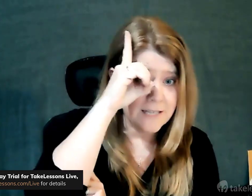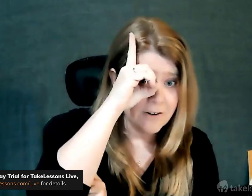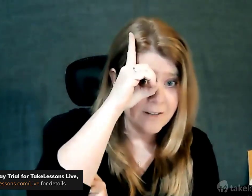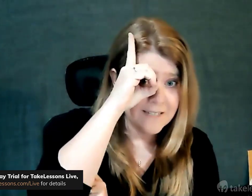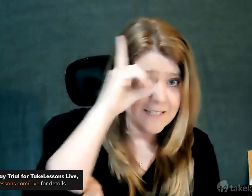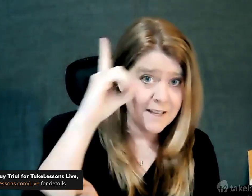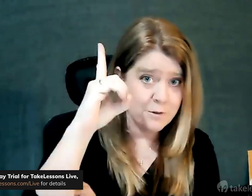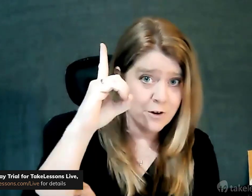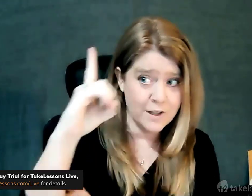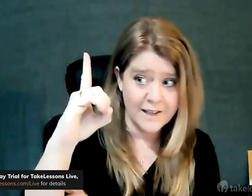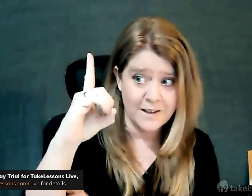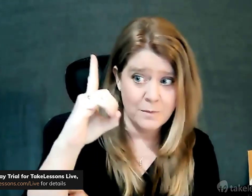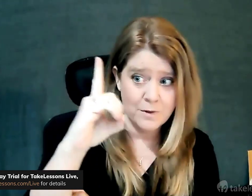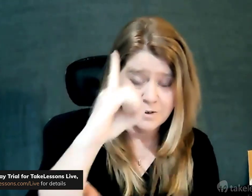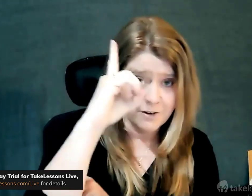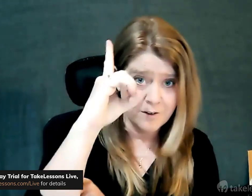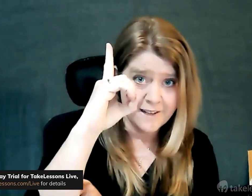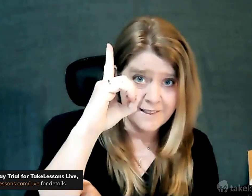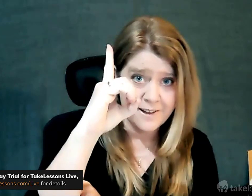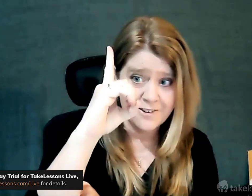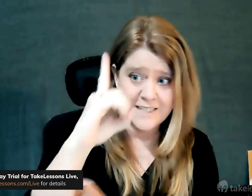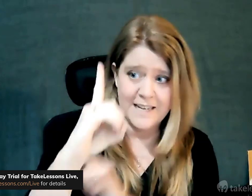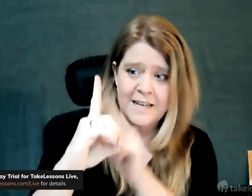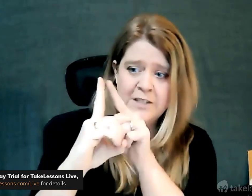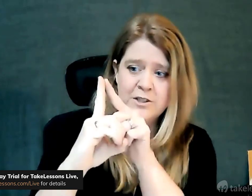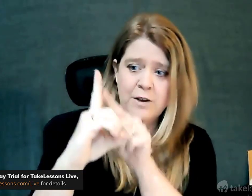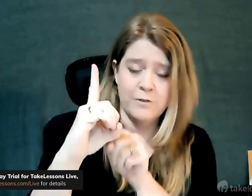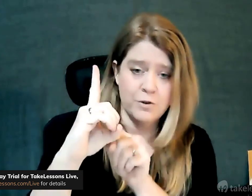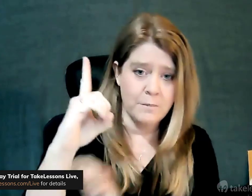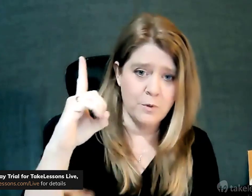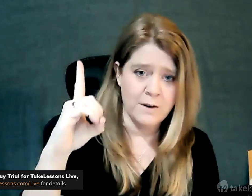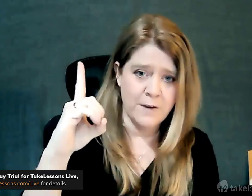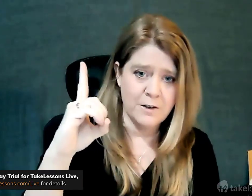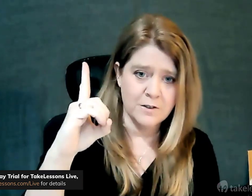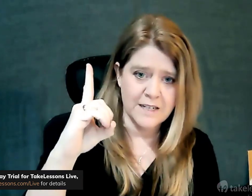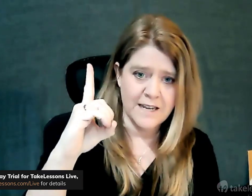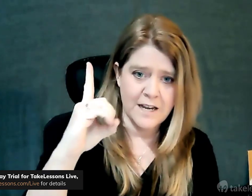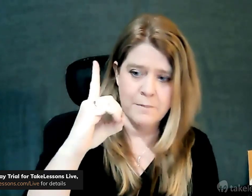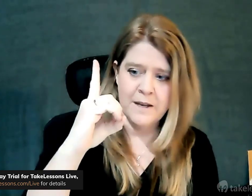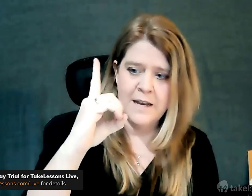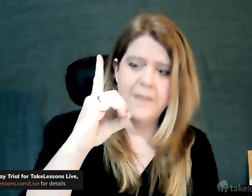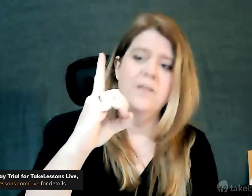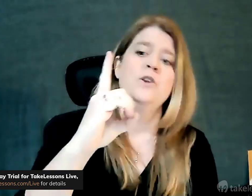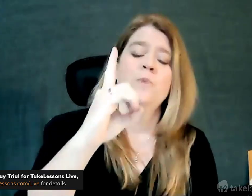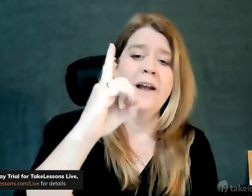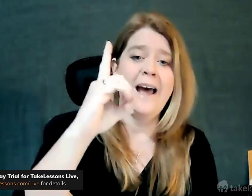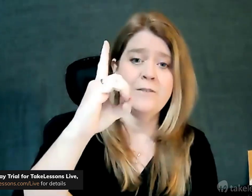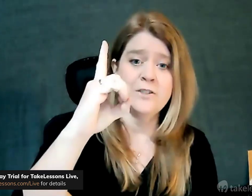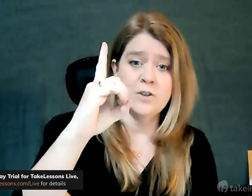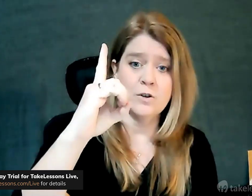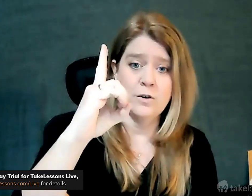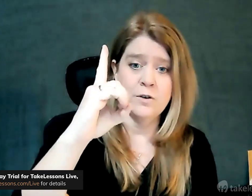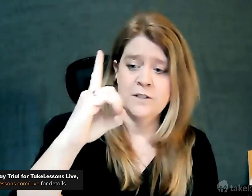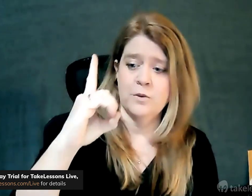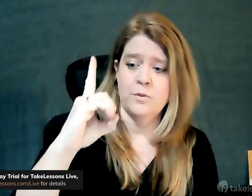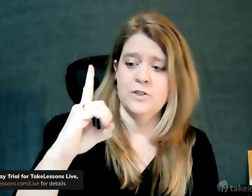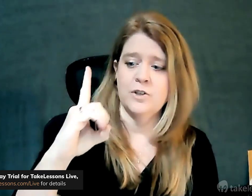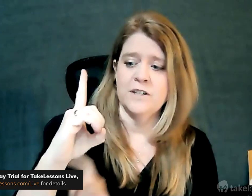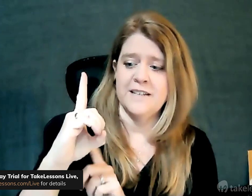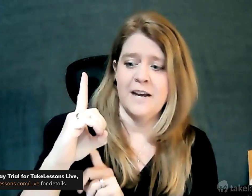literally see through it, like the number or like the letter D. So you have your number 1 finger sticking up, and then you want to have a circle. So when you turn it sideways,